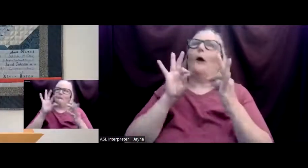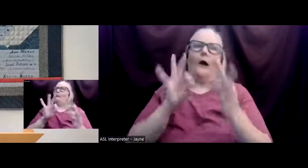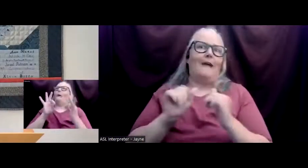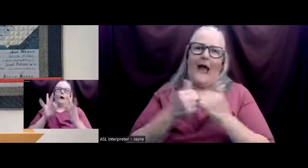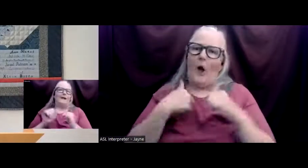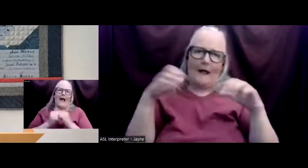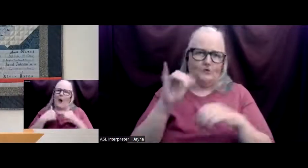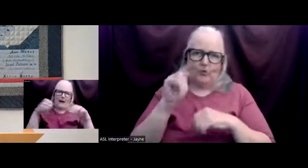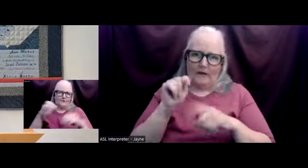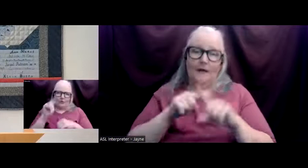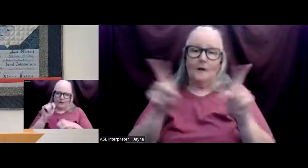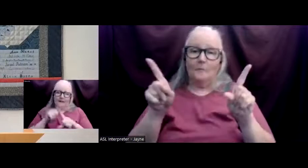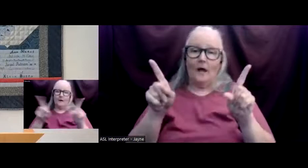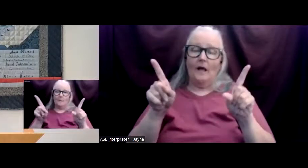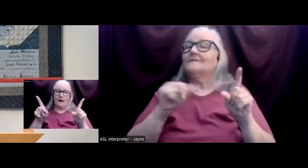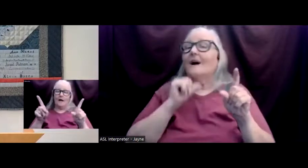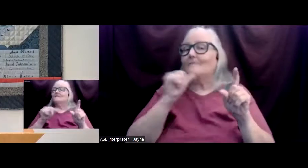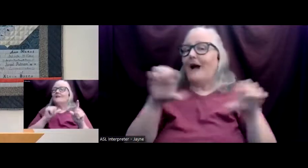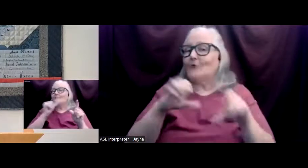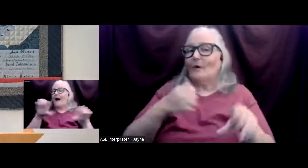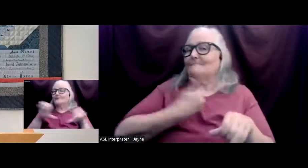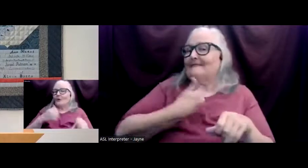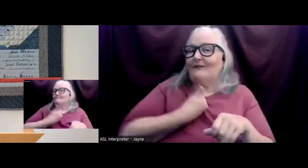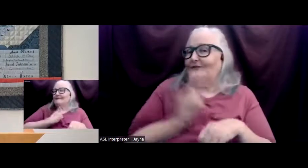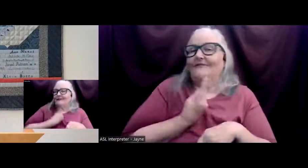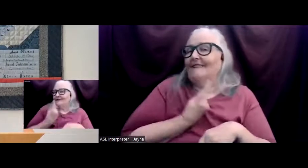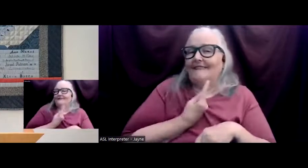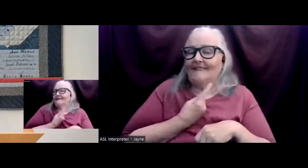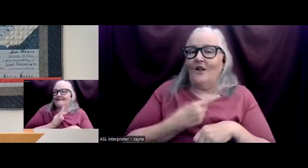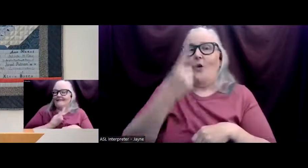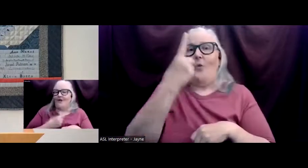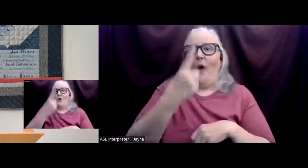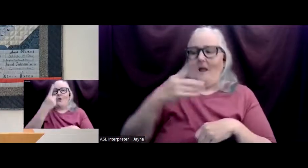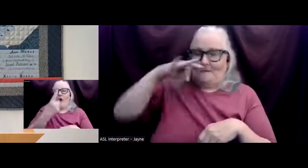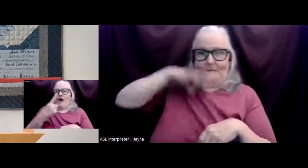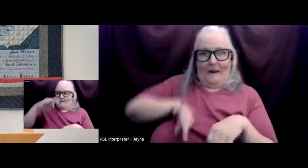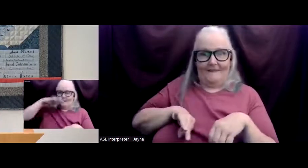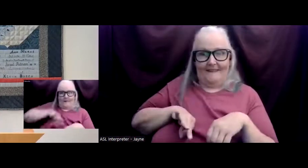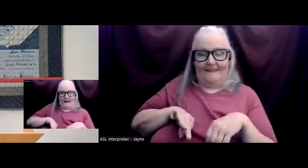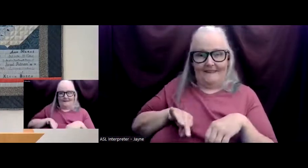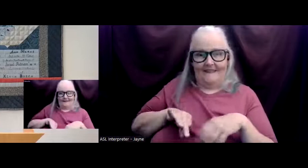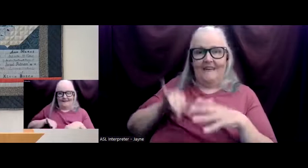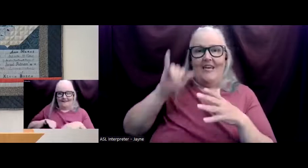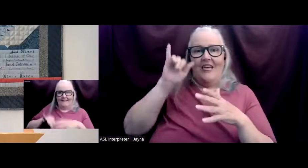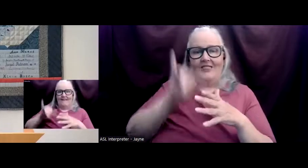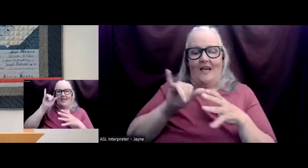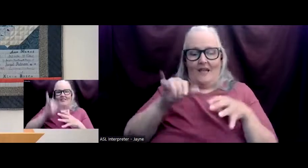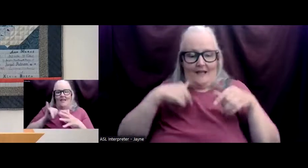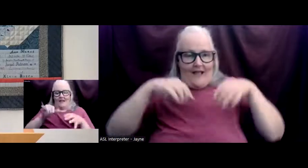but I also won't do them alone. And the hidden bonus of doing these things is that they make me feel